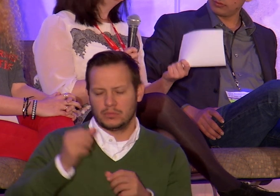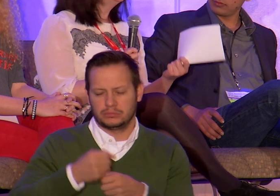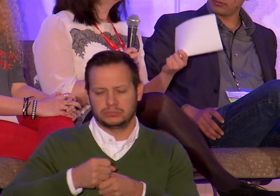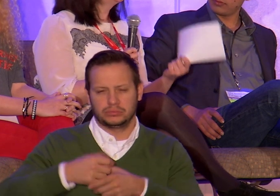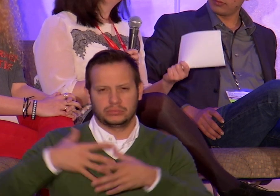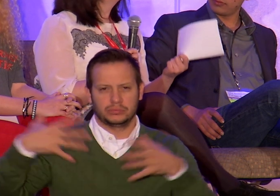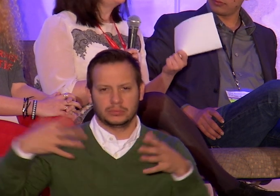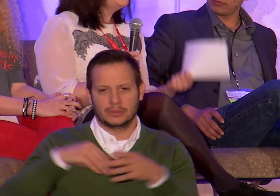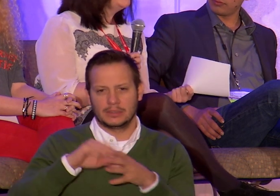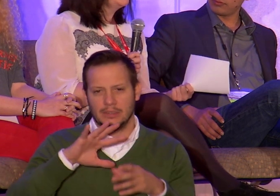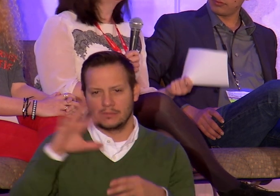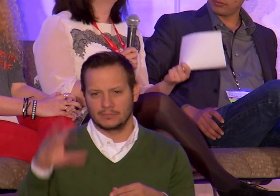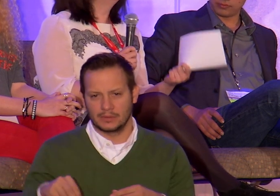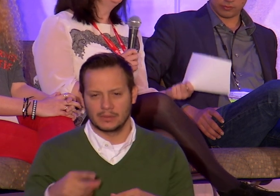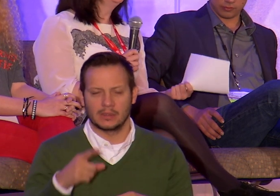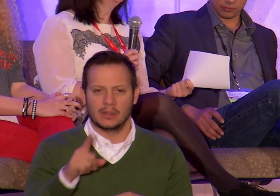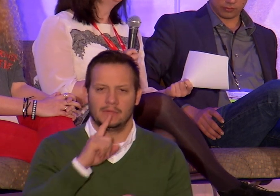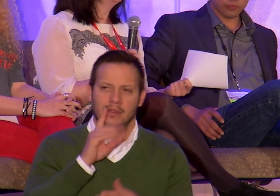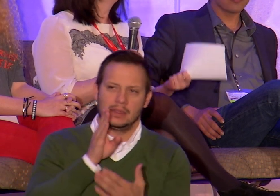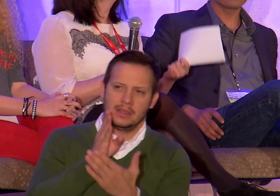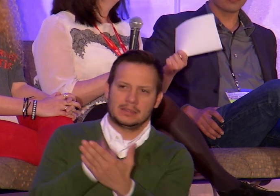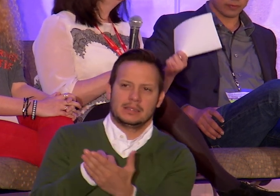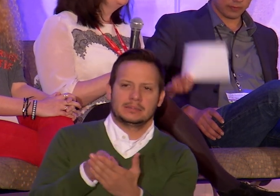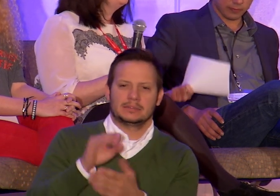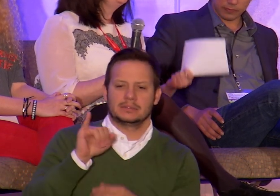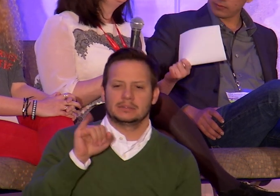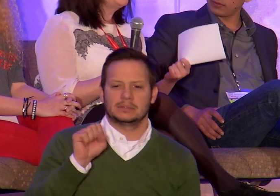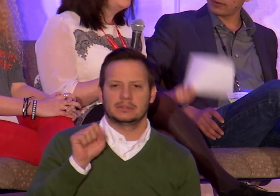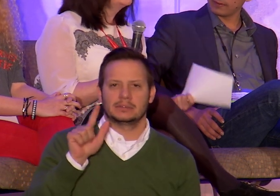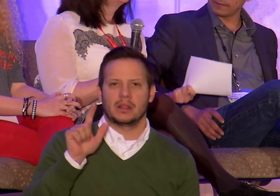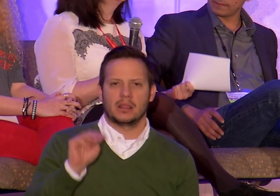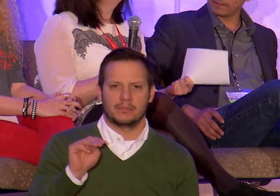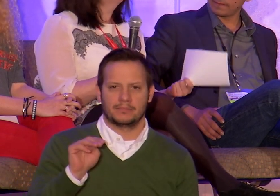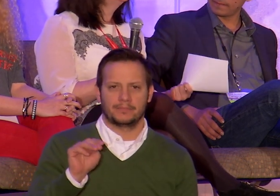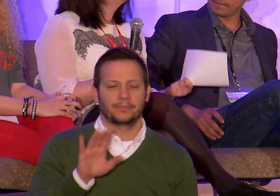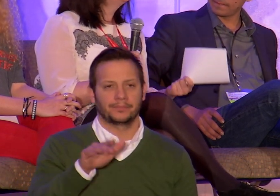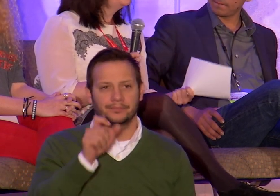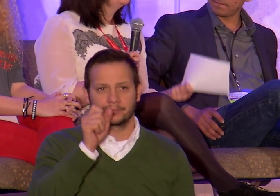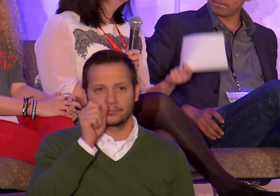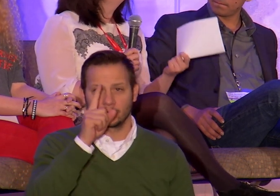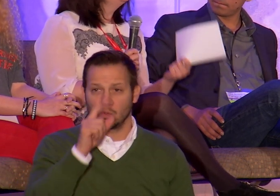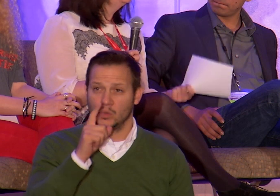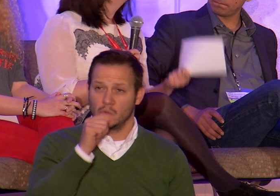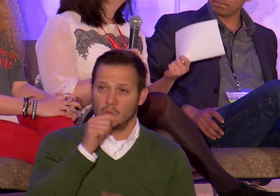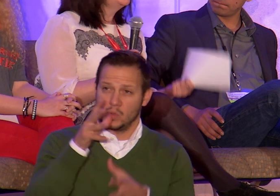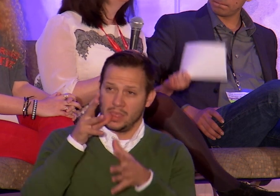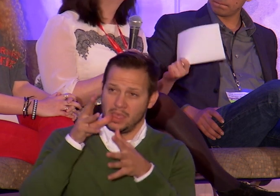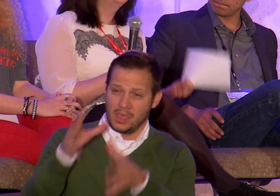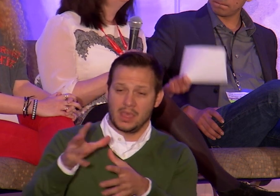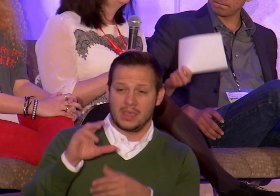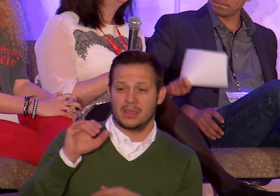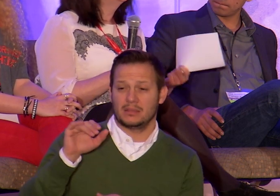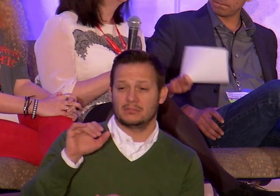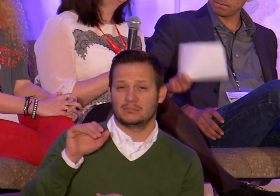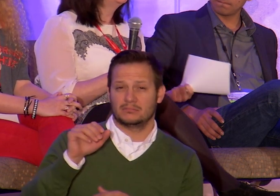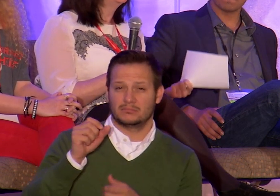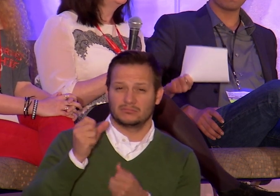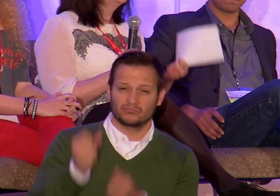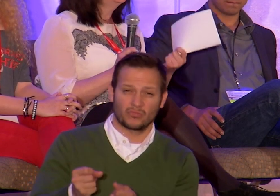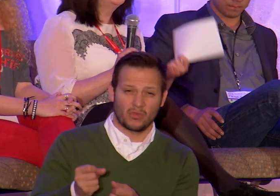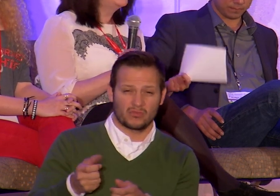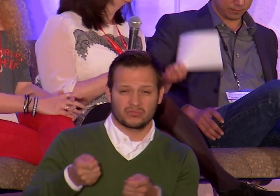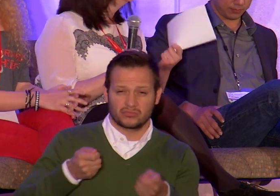an anti-Islamic backlash in many of these places. No one hates Islamists more than those that have to live under its